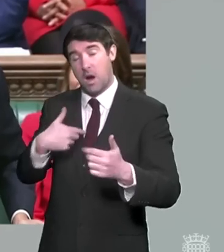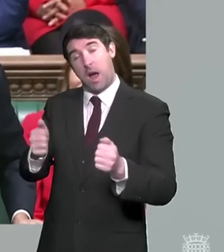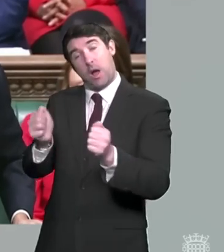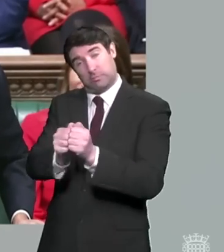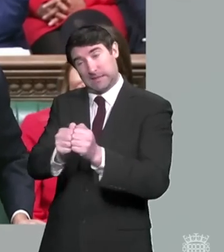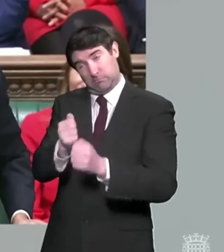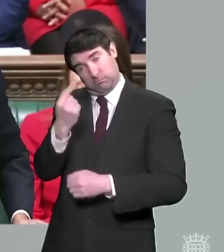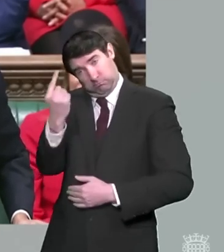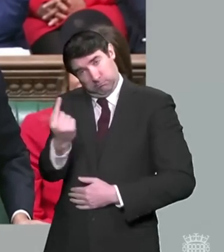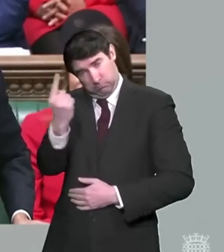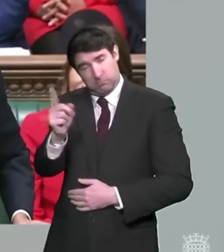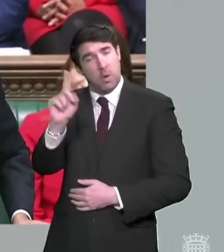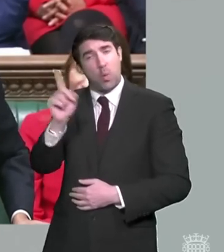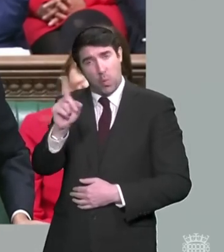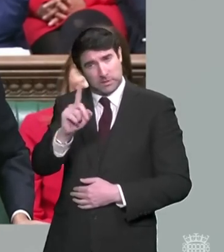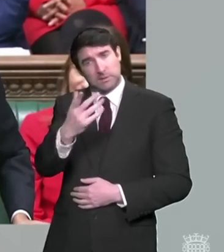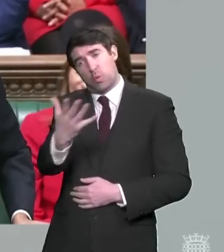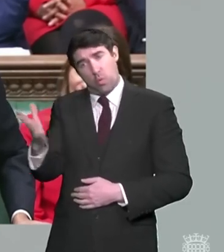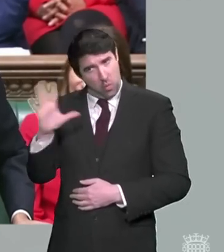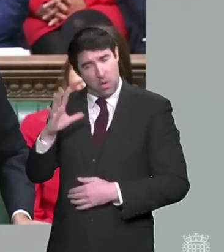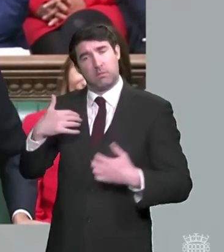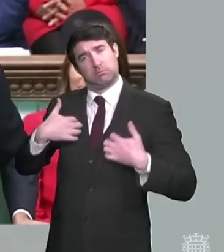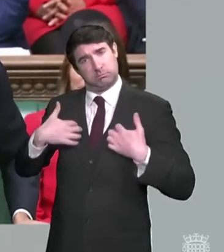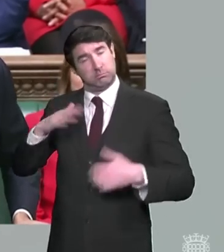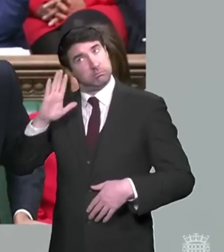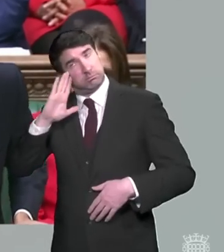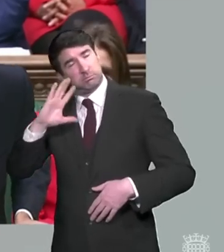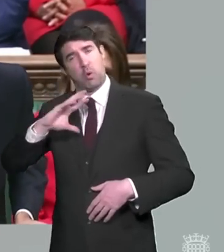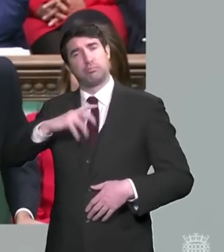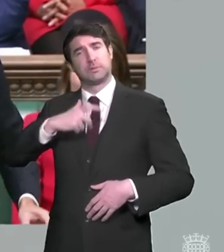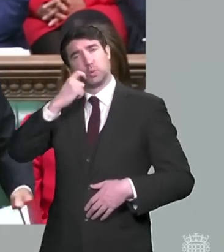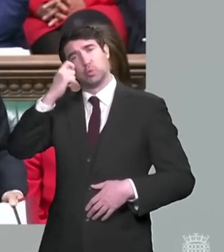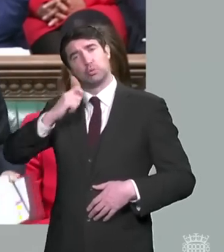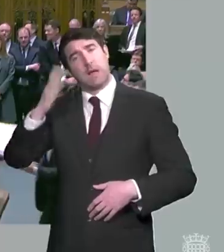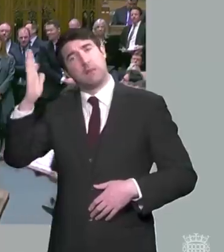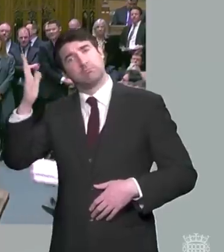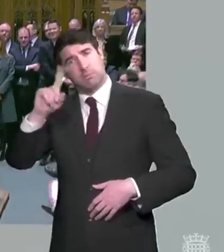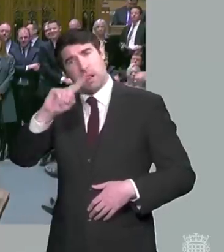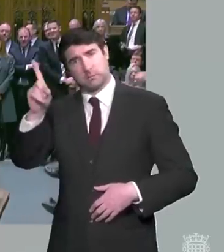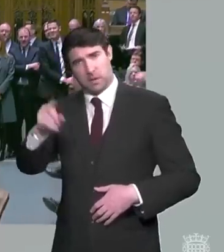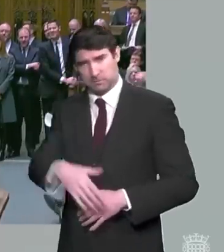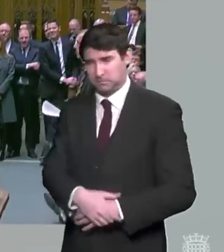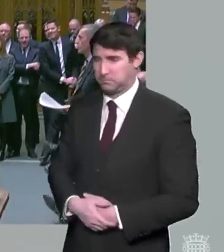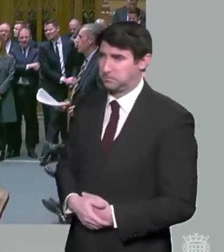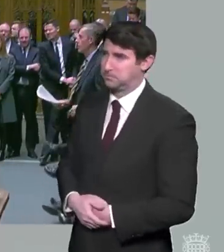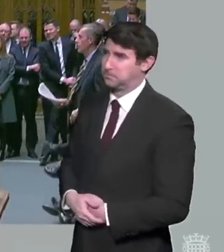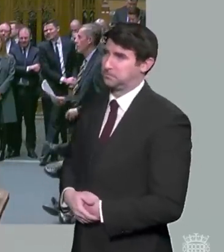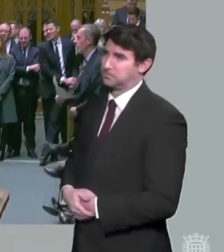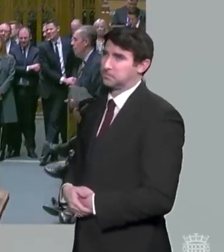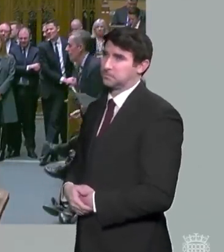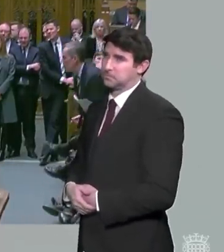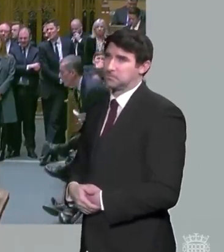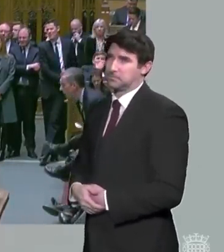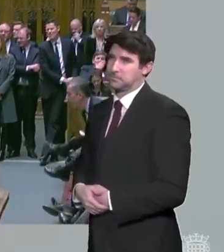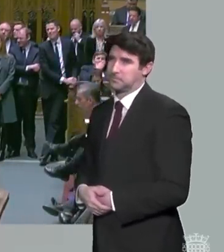I know the whole House will be looking forward to hearing from President Zelensky at the conclusion of PMQs. Stephen Flynn. Mr. Speaker, hold